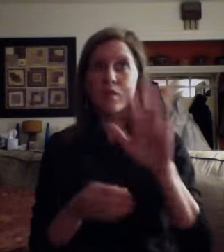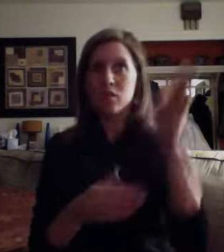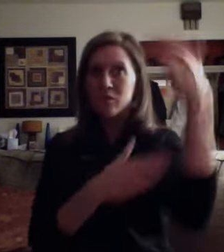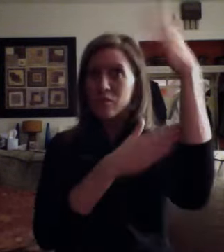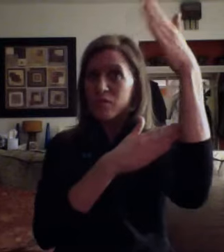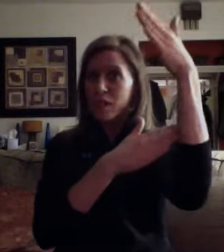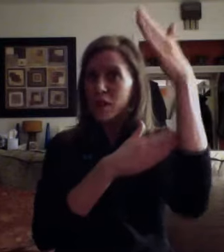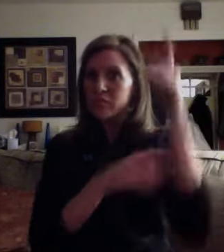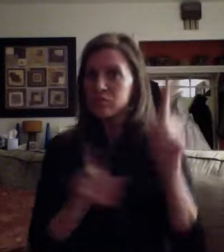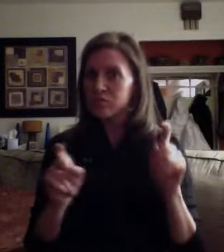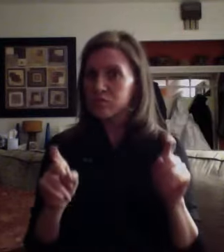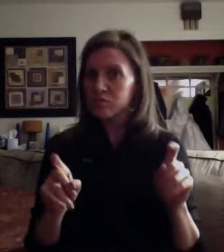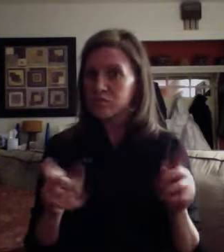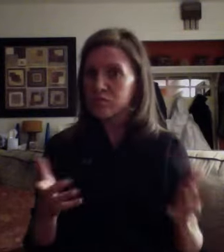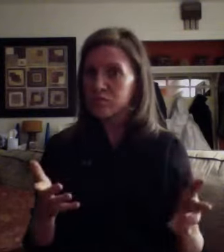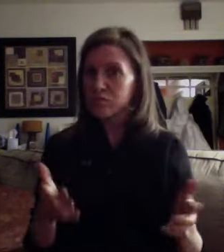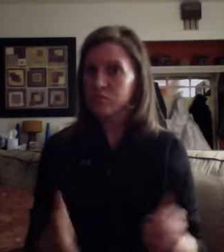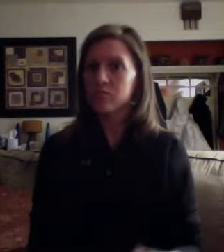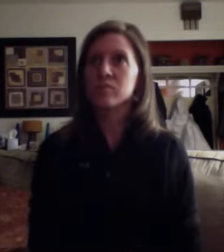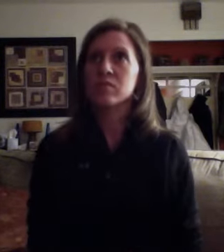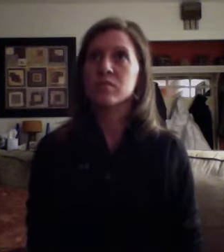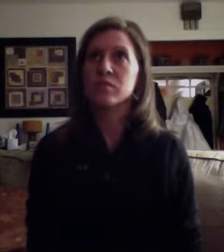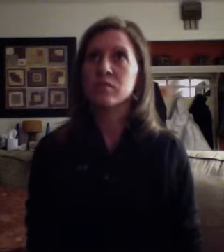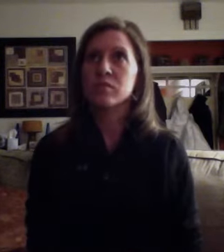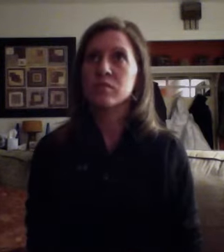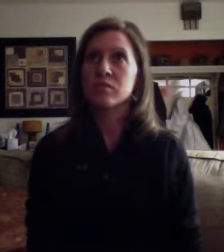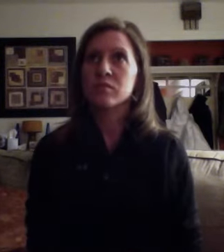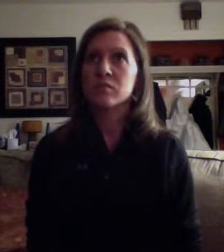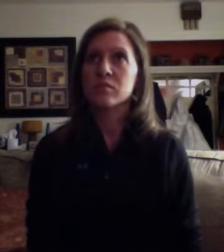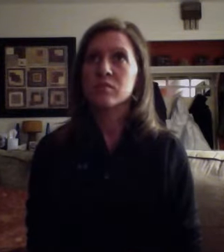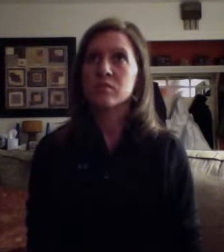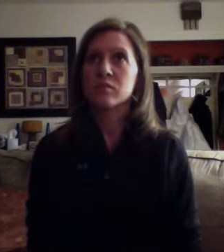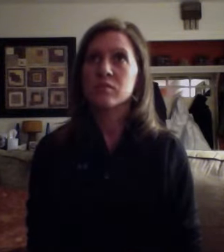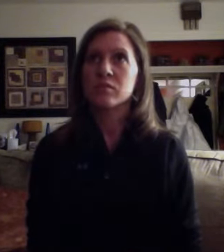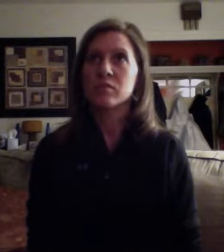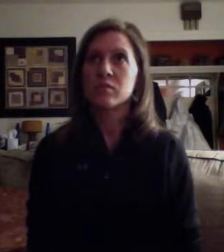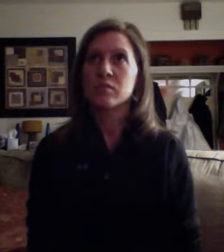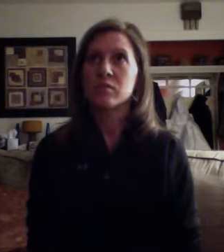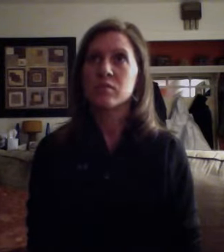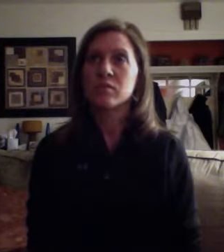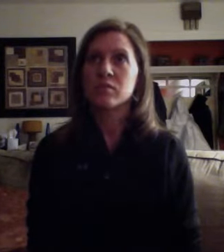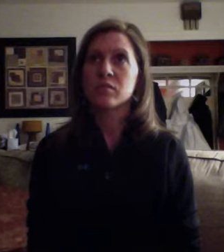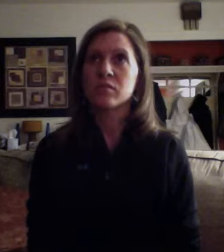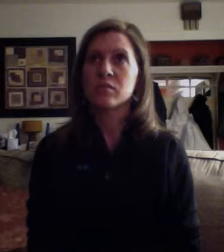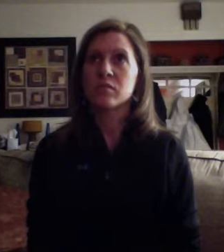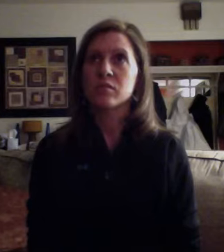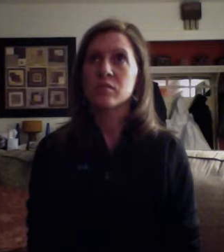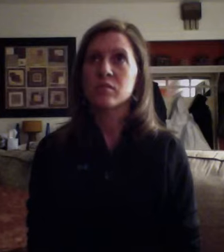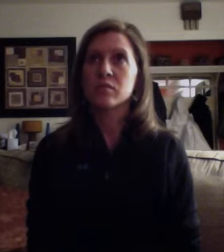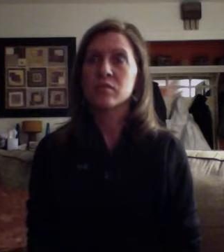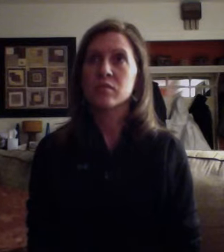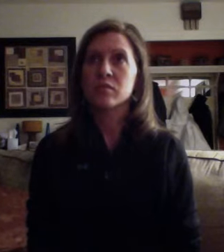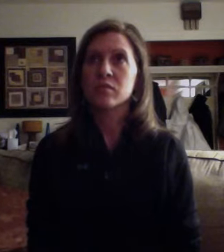things to get the children to think about real life situations, so it's not all so far away, like 40